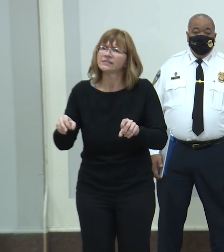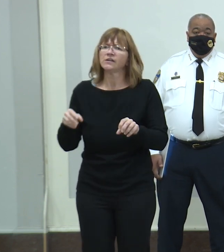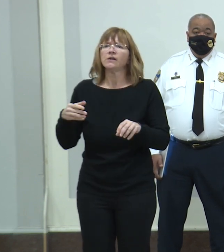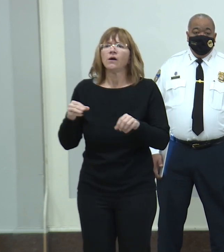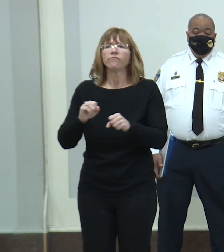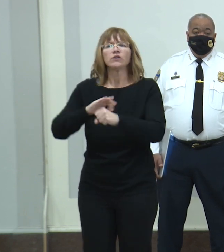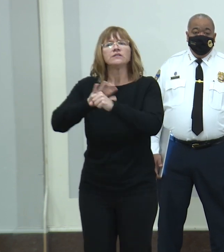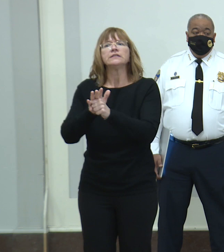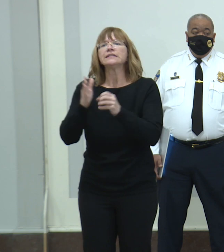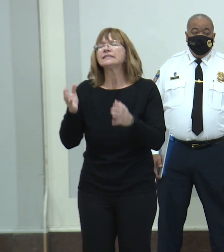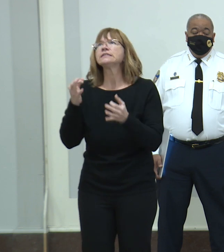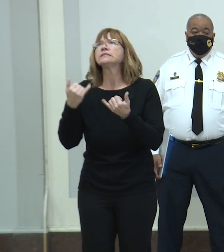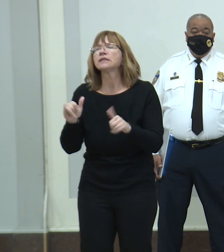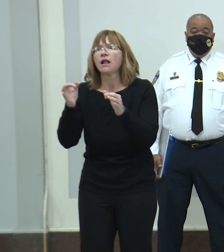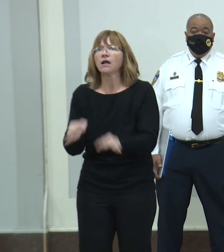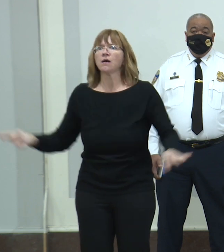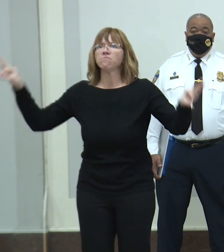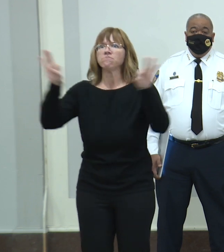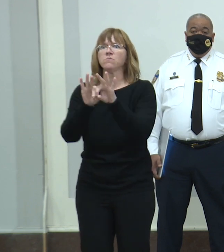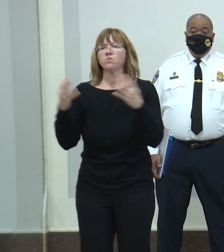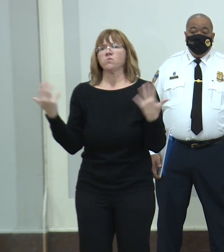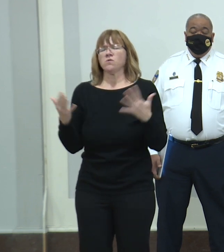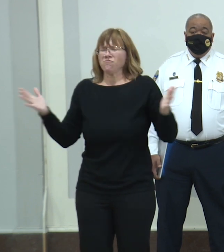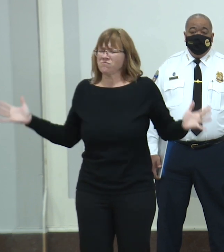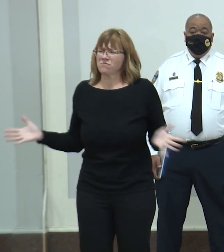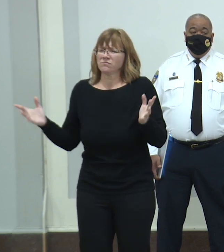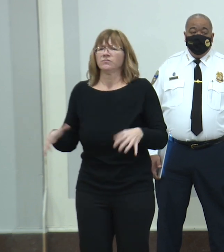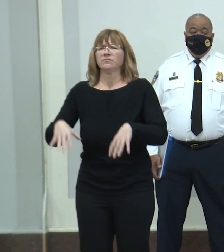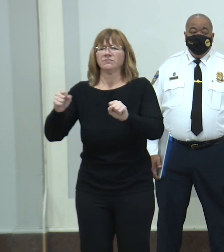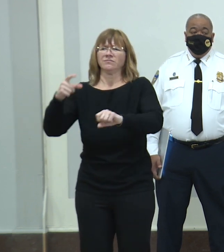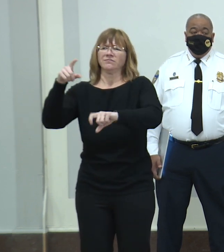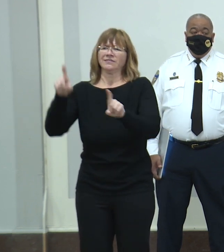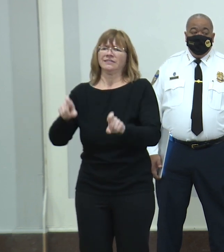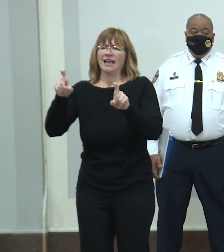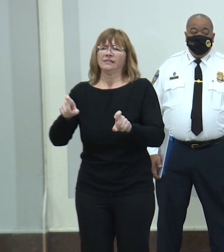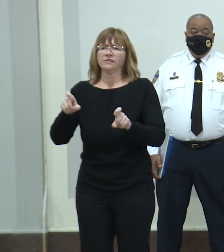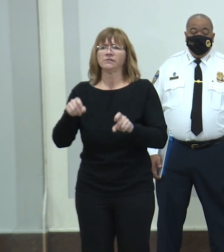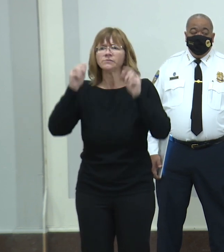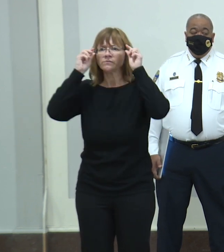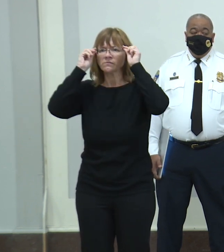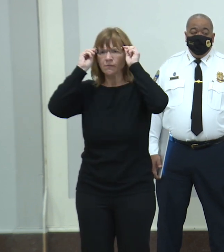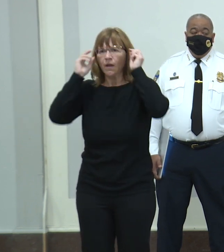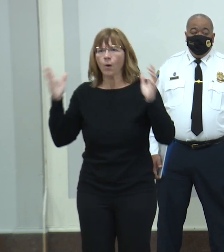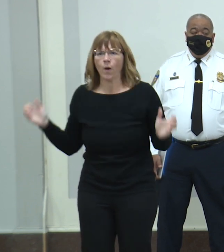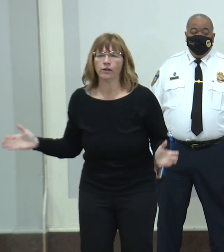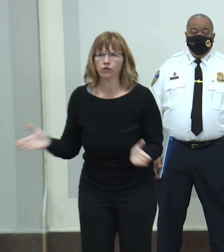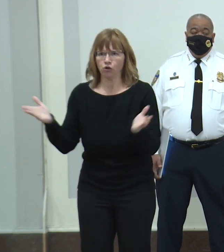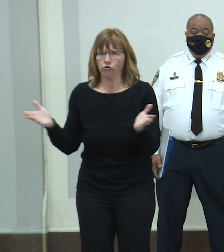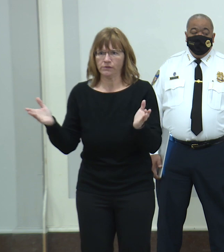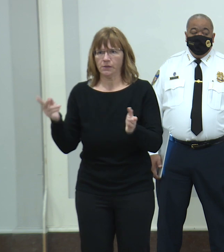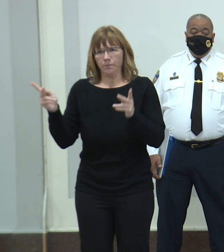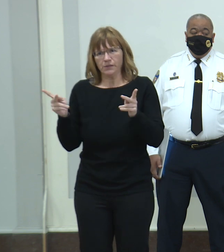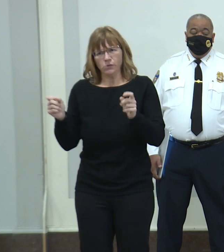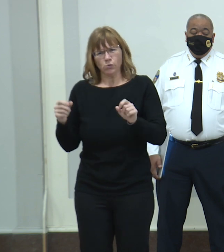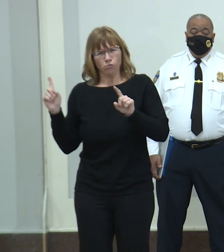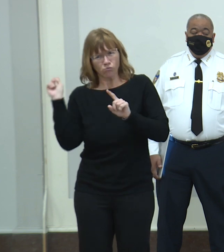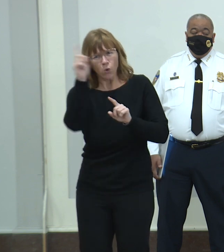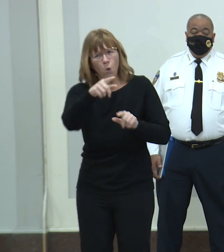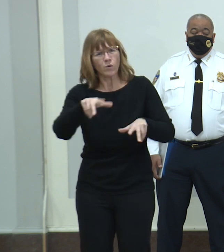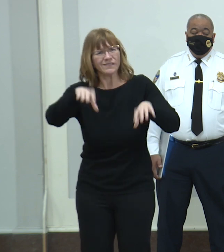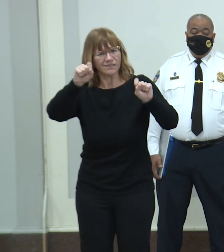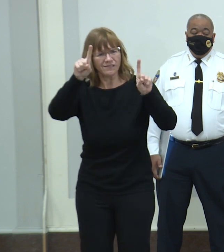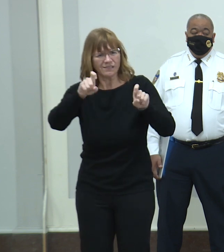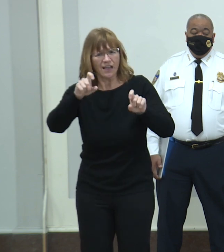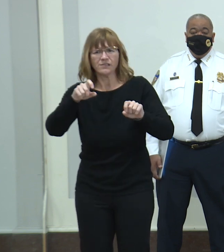a vital component of the overall pandemic response, and we still encourage residents to get tested if they're experiencing any symptoms suggestive